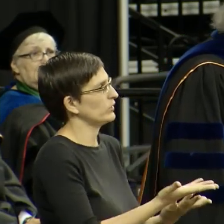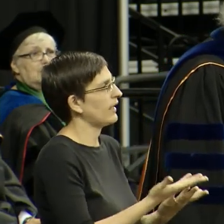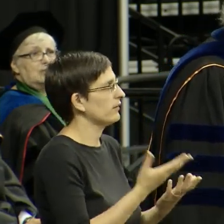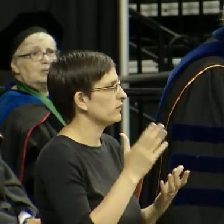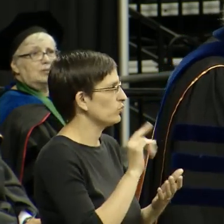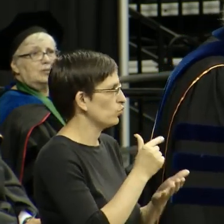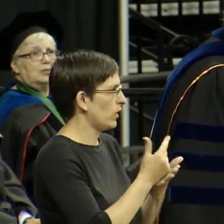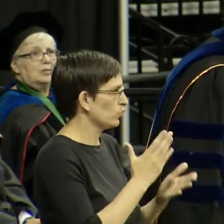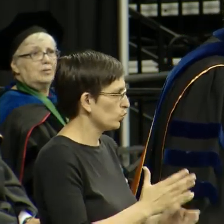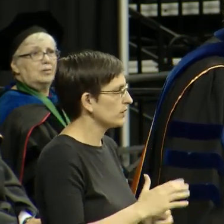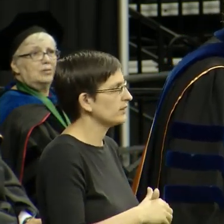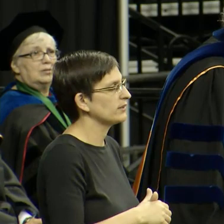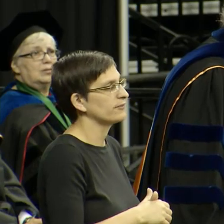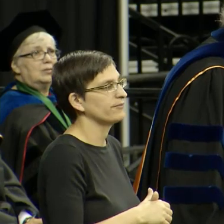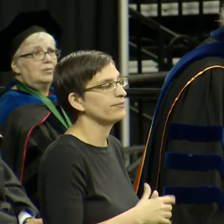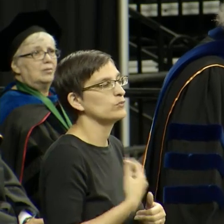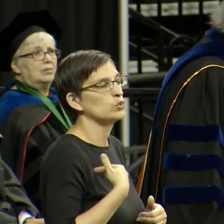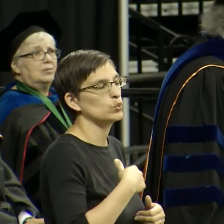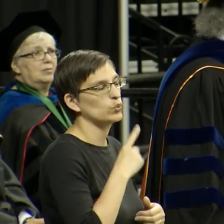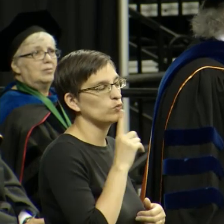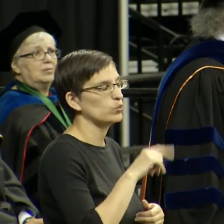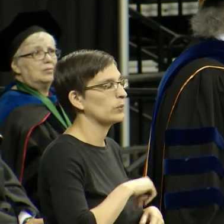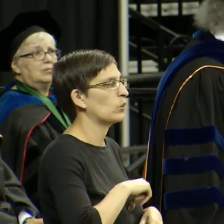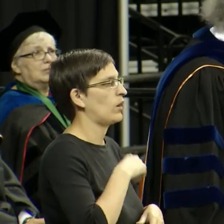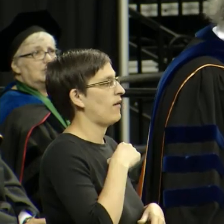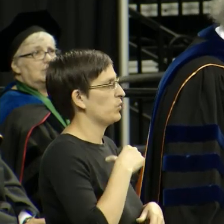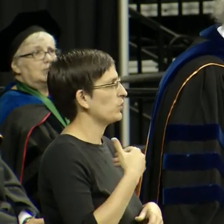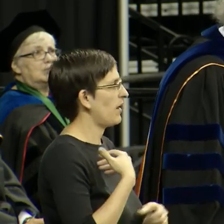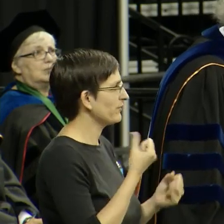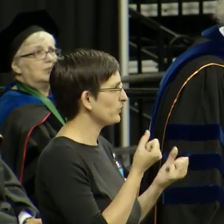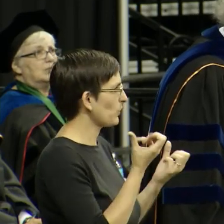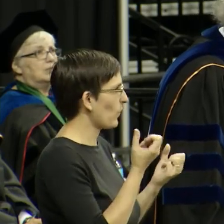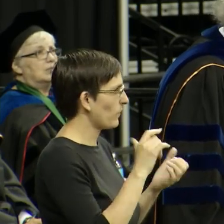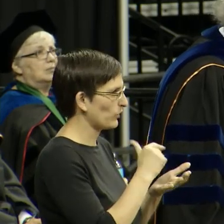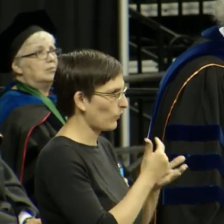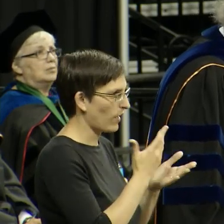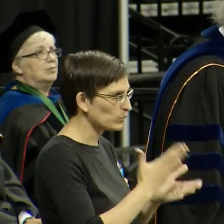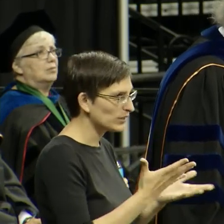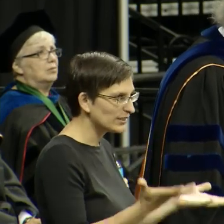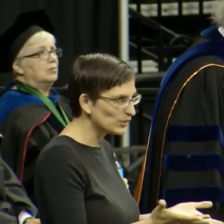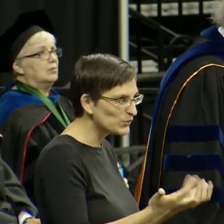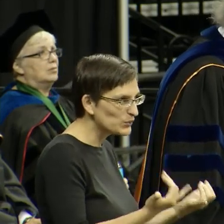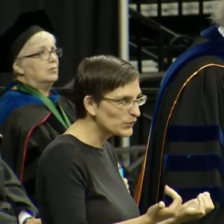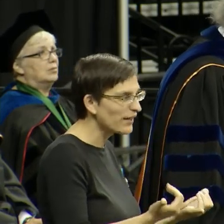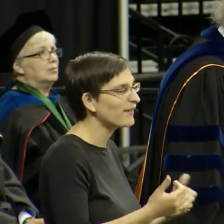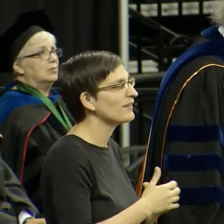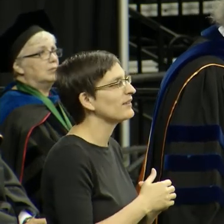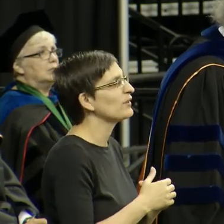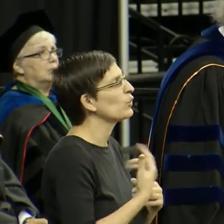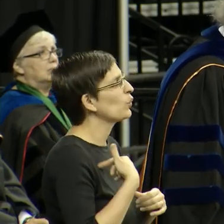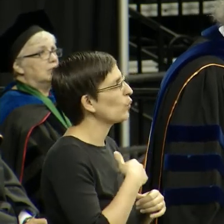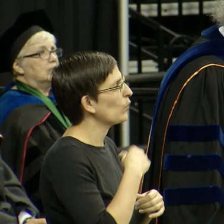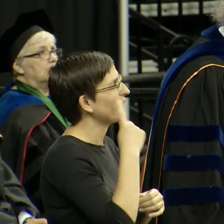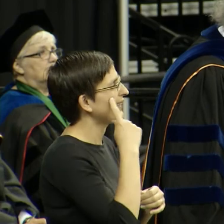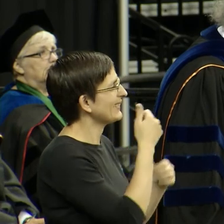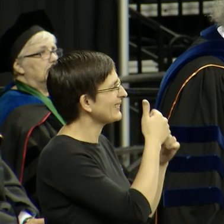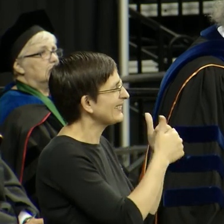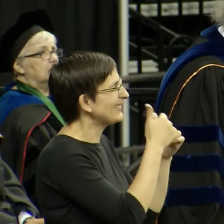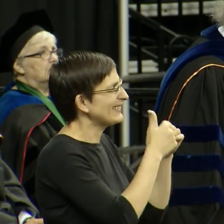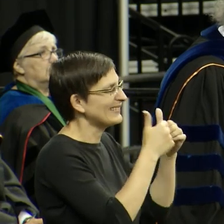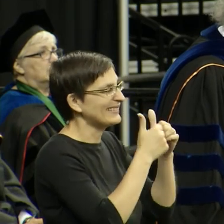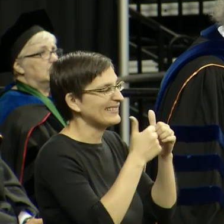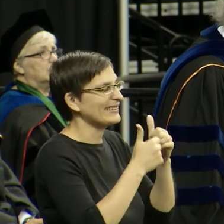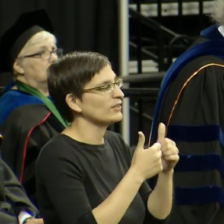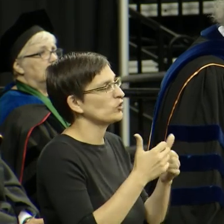We are truly proud to have so many graduates here today, and we think every single one of them